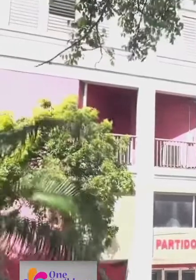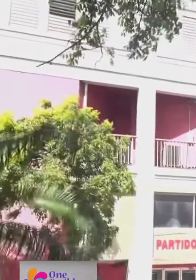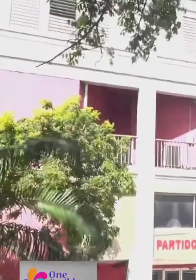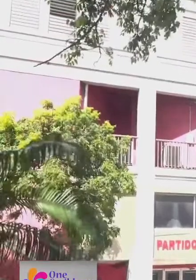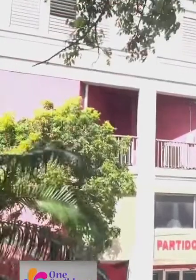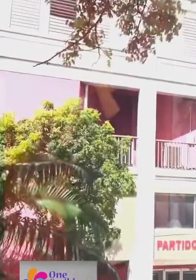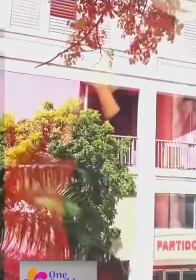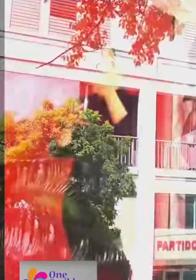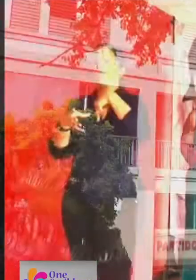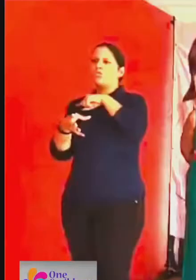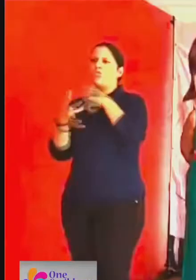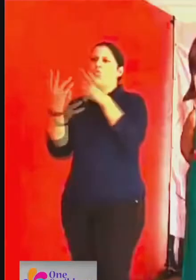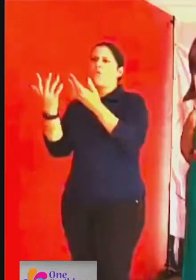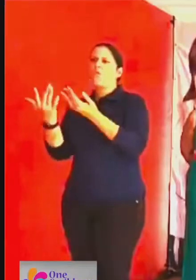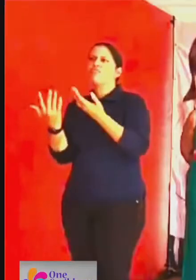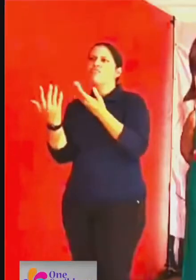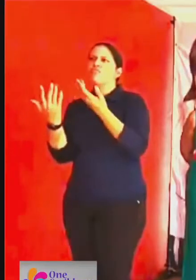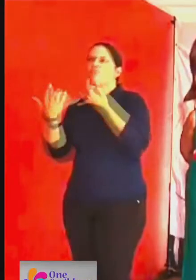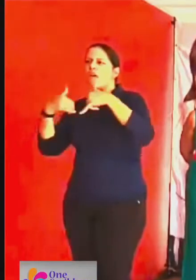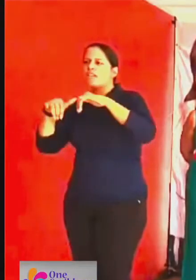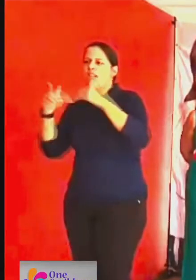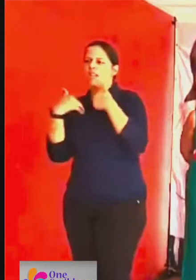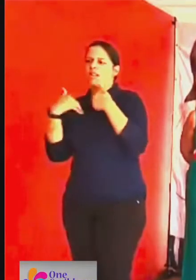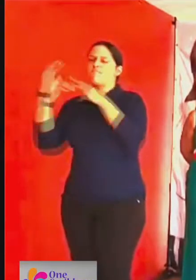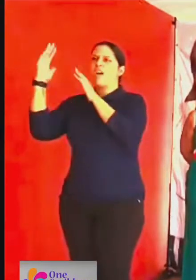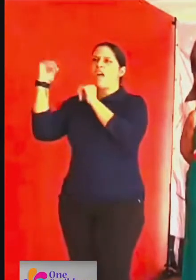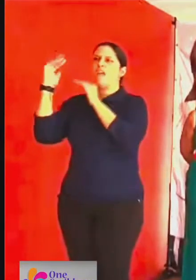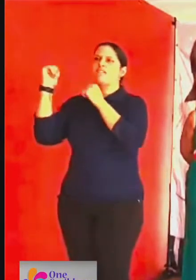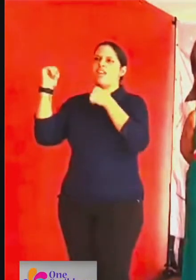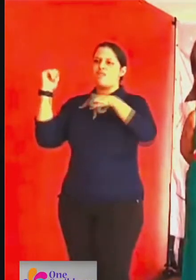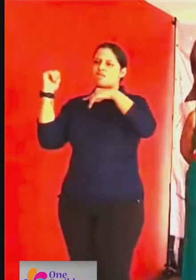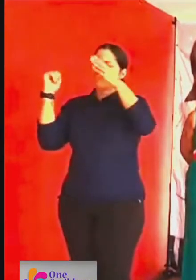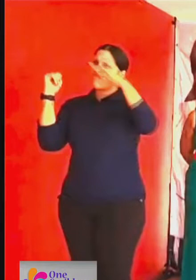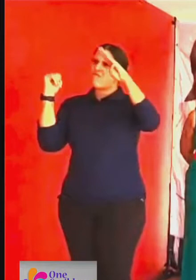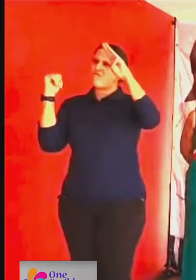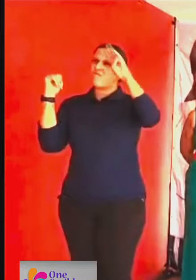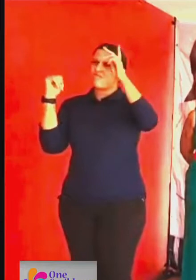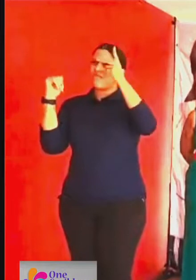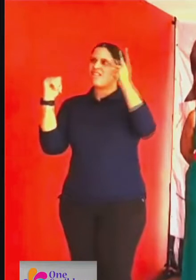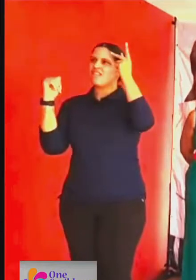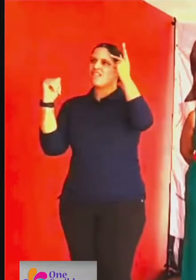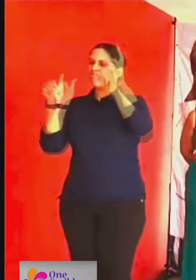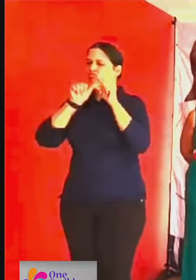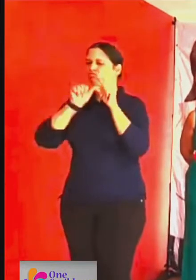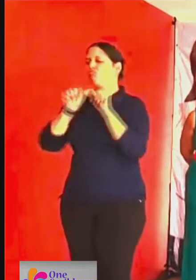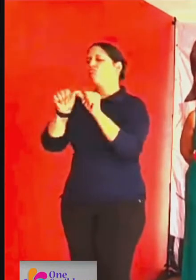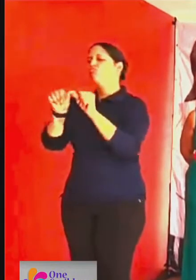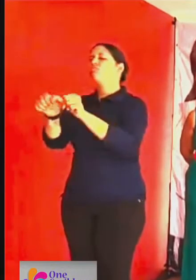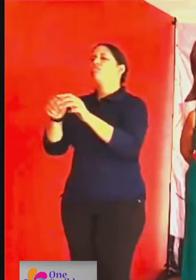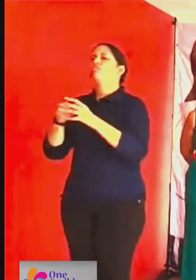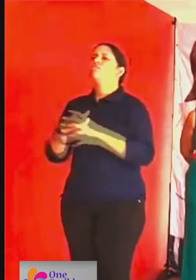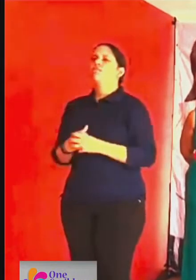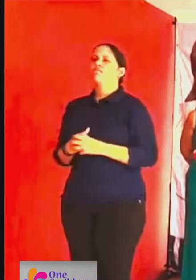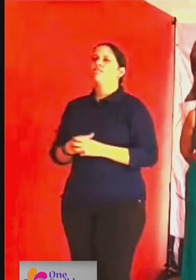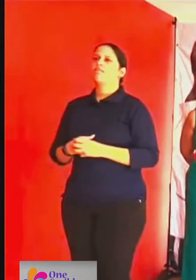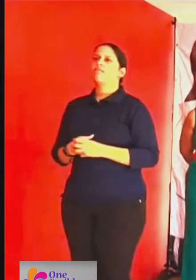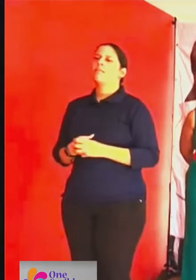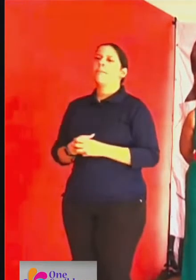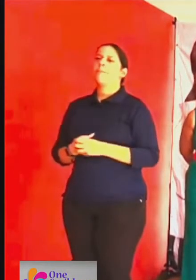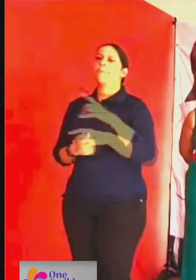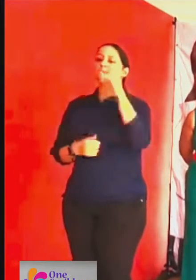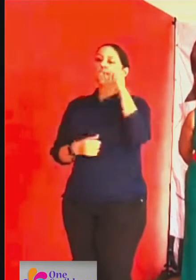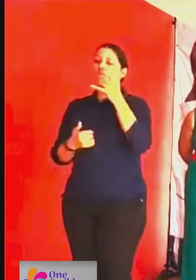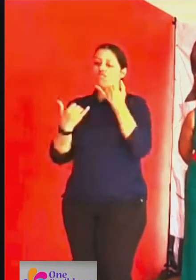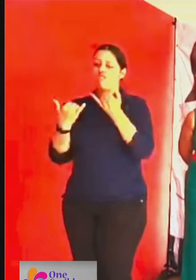its reorganization, Maldonado and her team requested permission to use the premises. They were denied at a